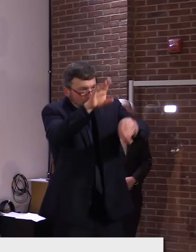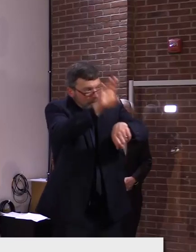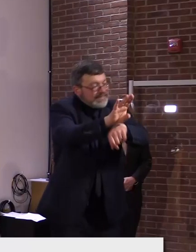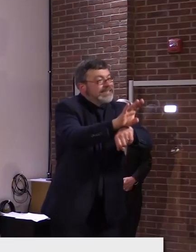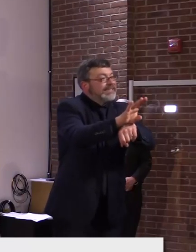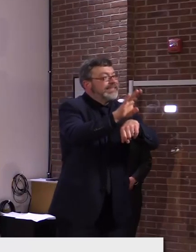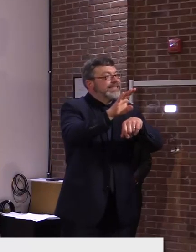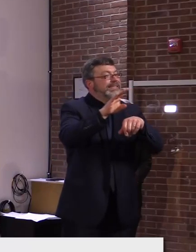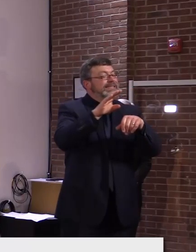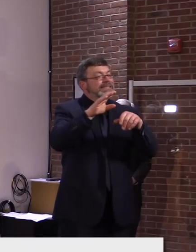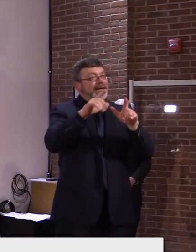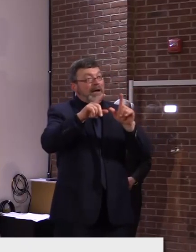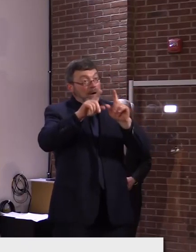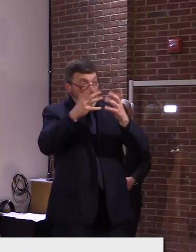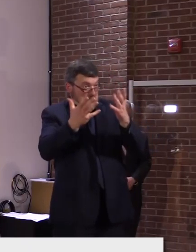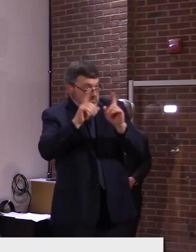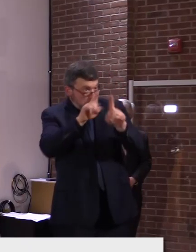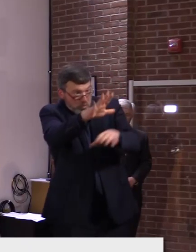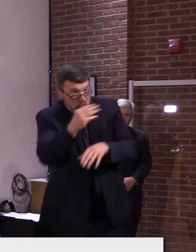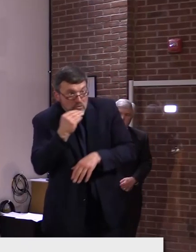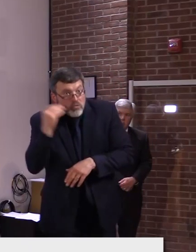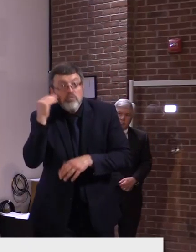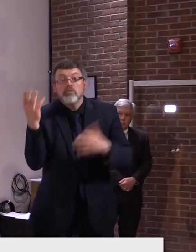might mean opening a new vial,